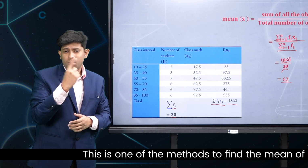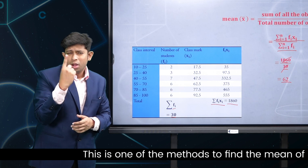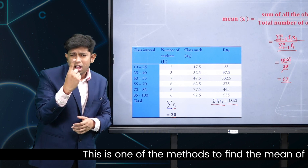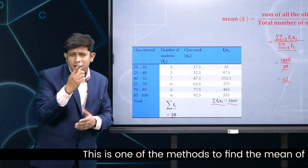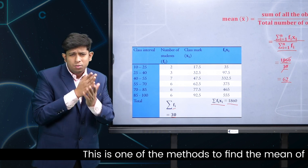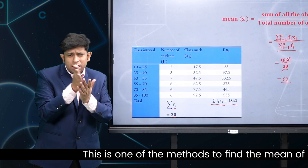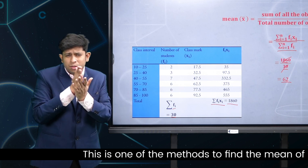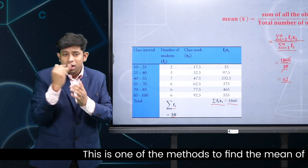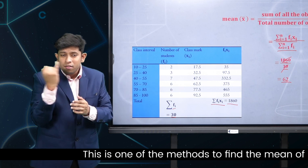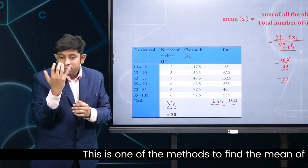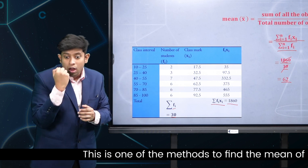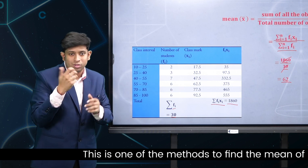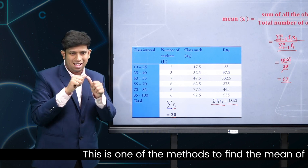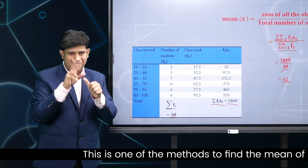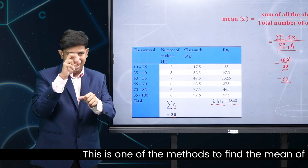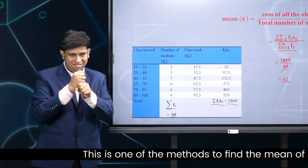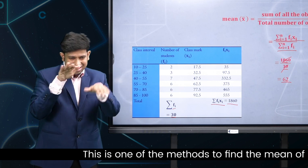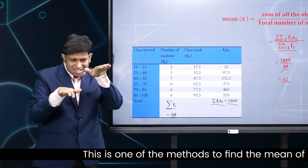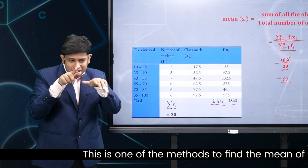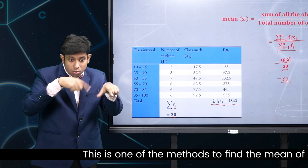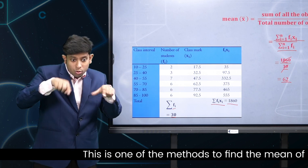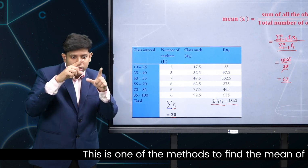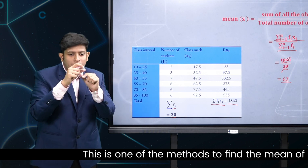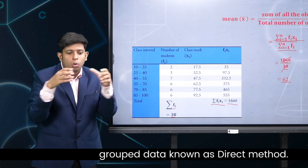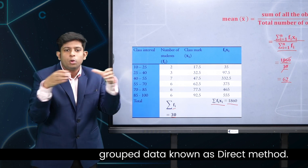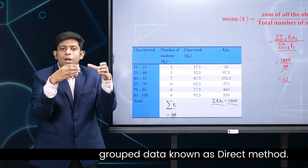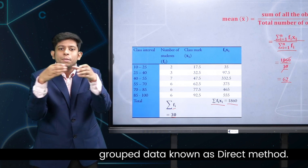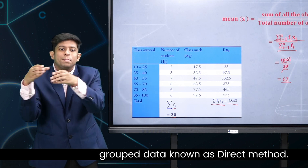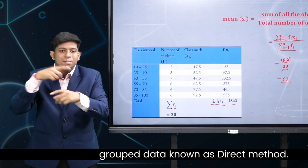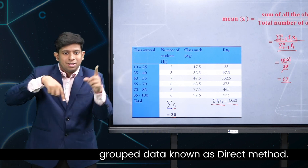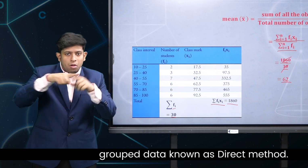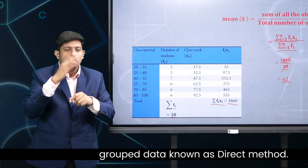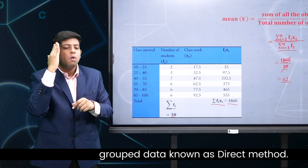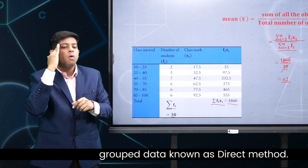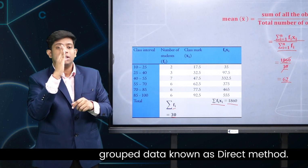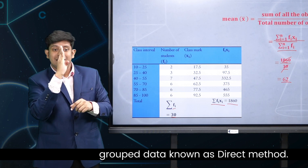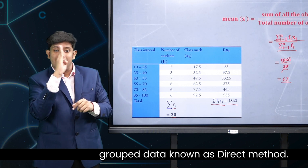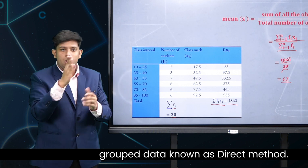This is one of the methods to find the mean of grouped data known as direct method.